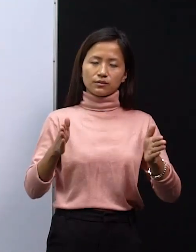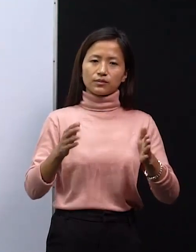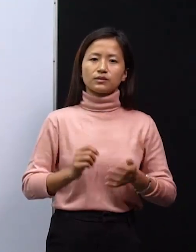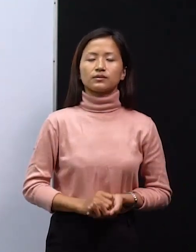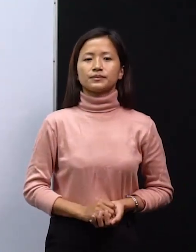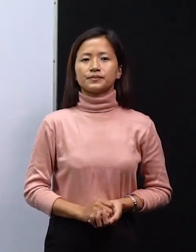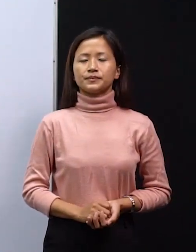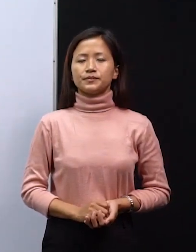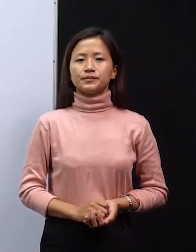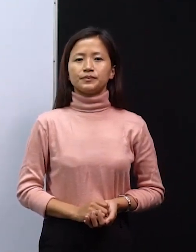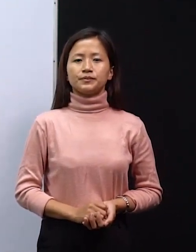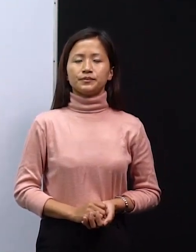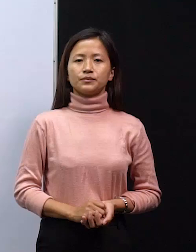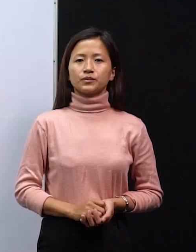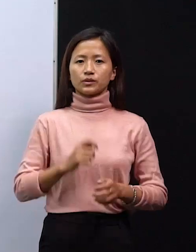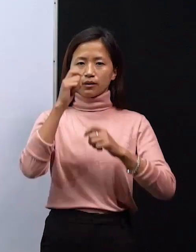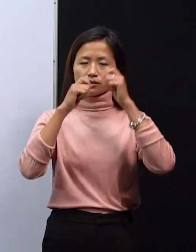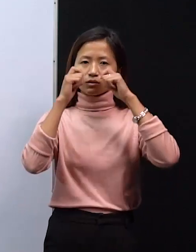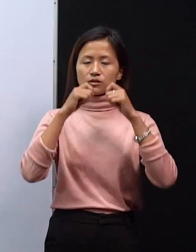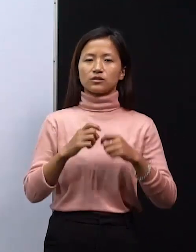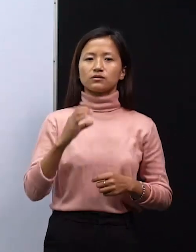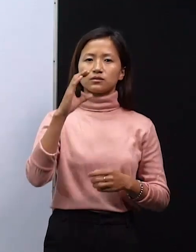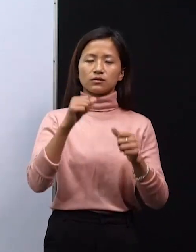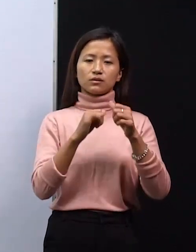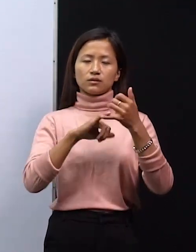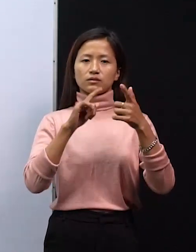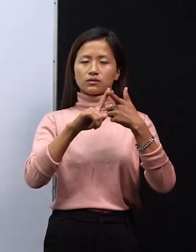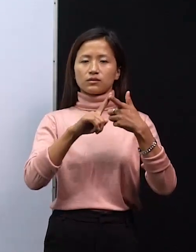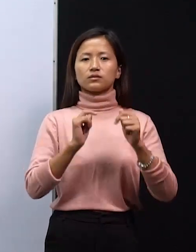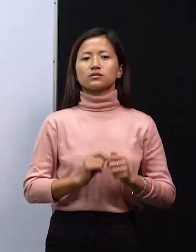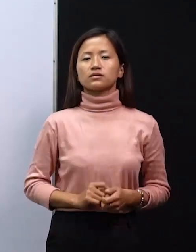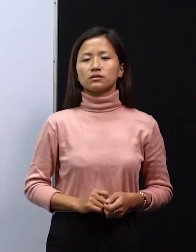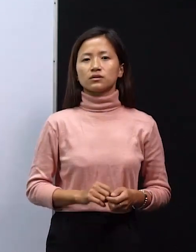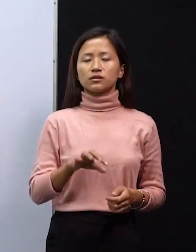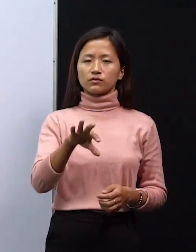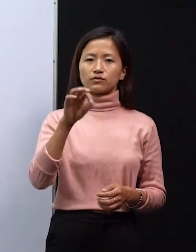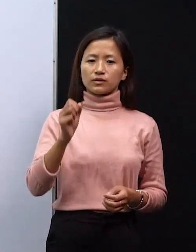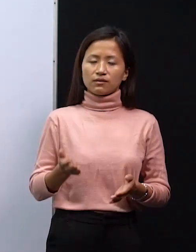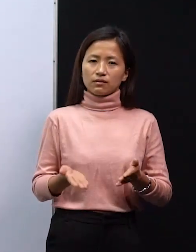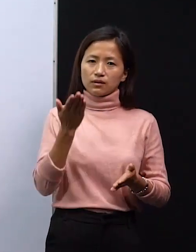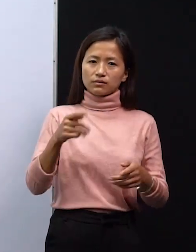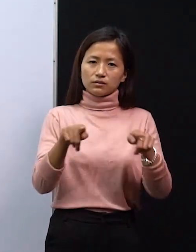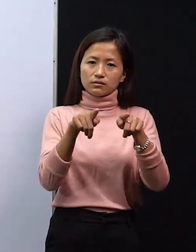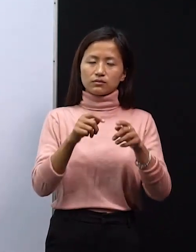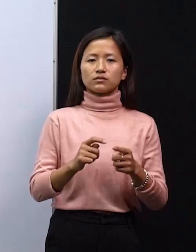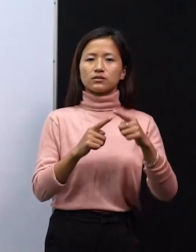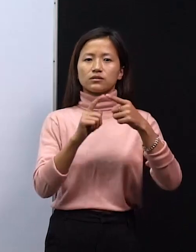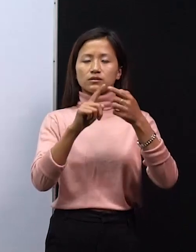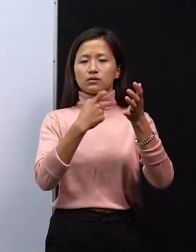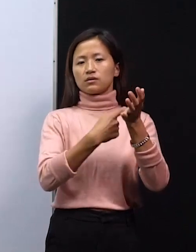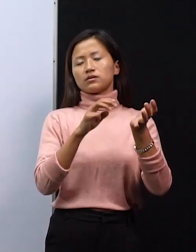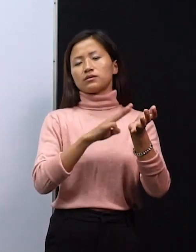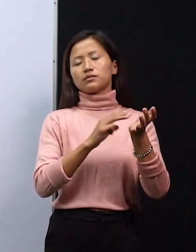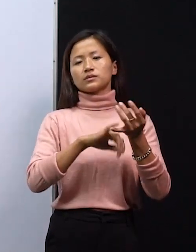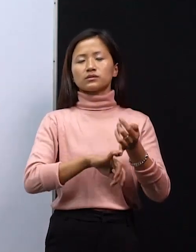multiply them, you will come up with an expression in each case, okay? And you will find like terms. So what you're going to do is, you're